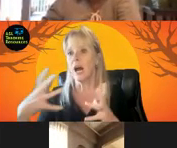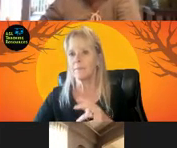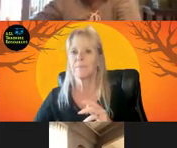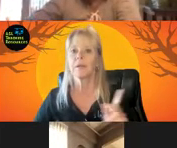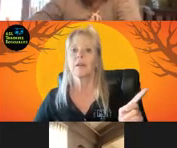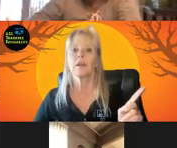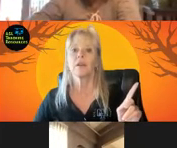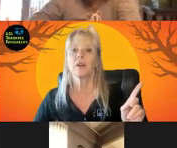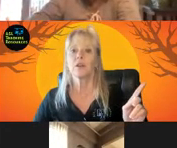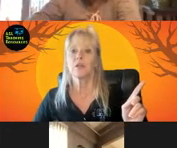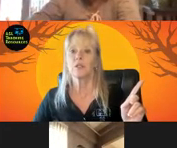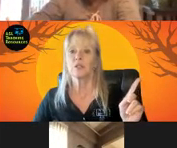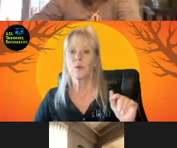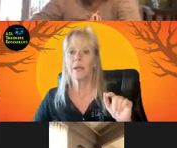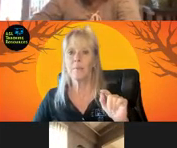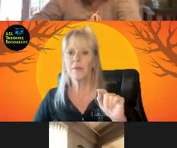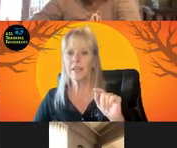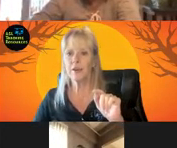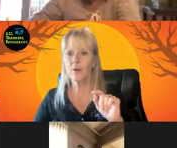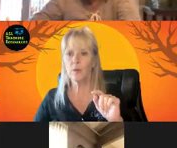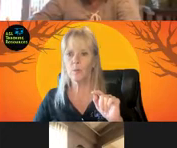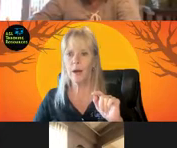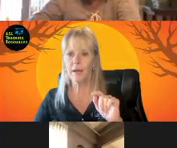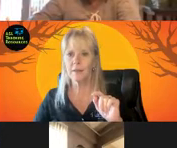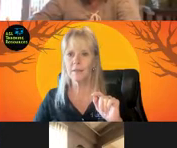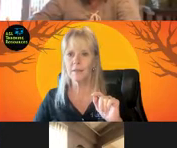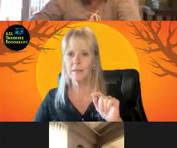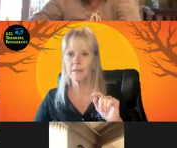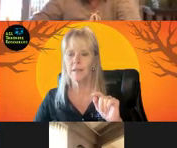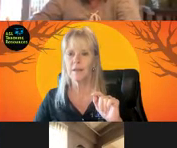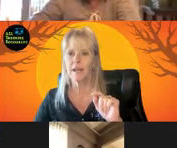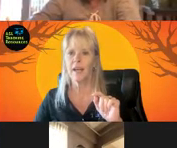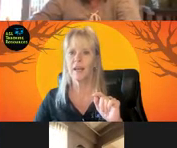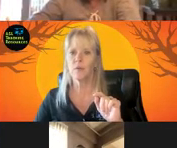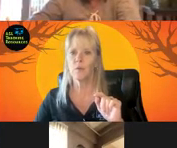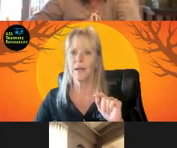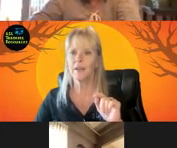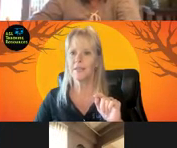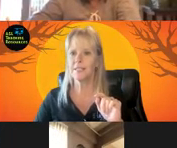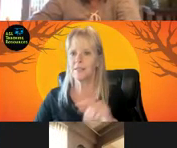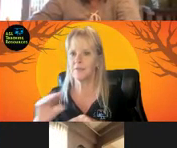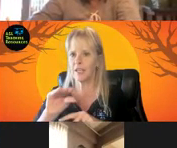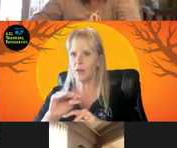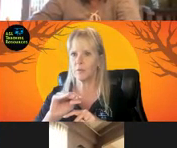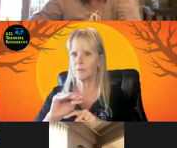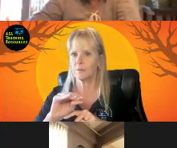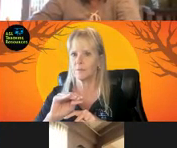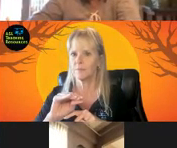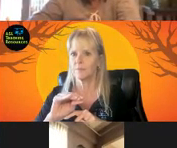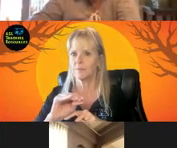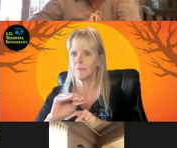a lot. So we come over here on the right, and right here is the